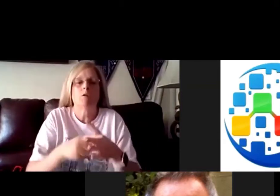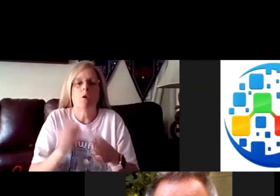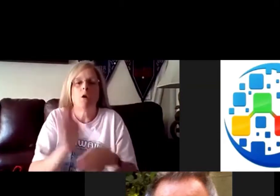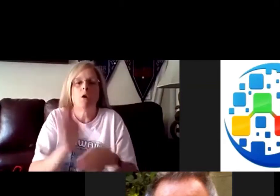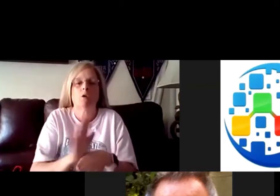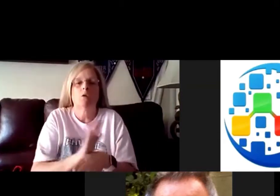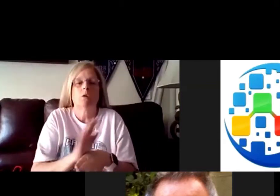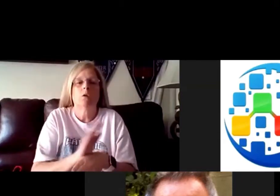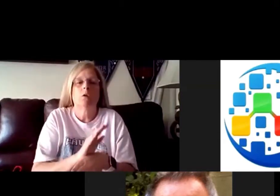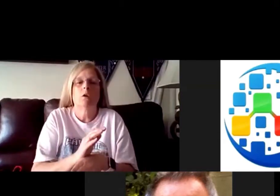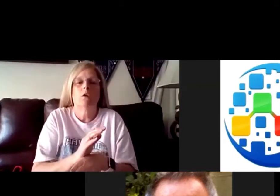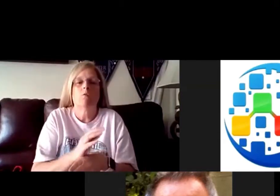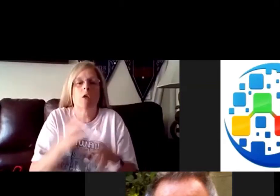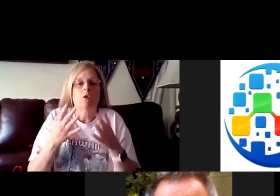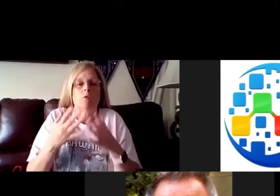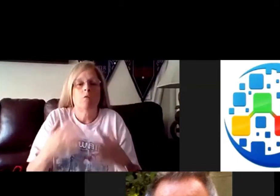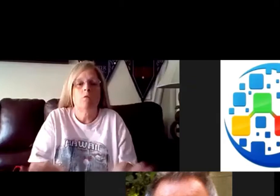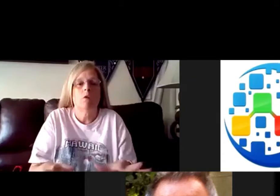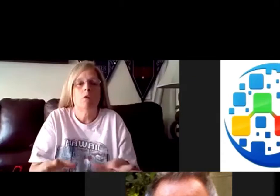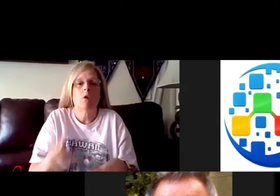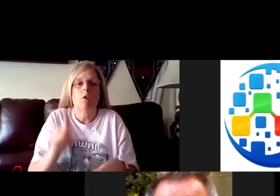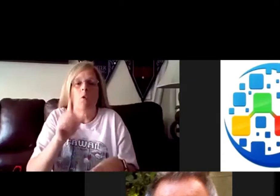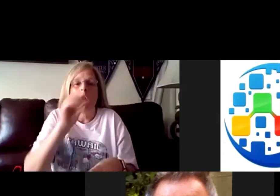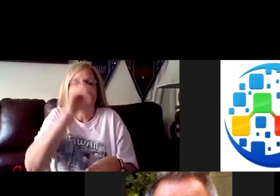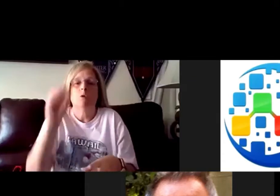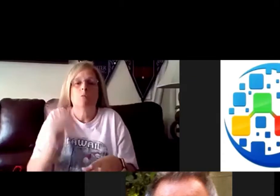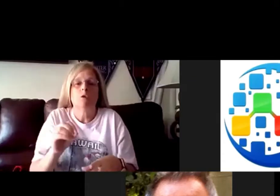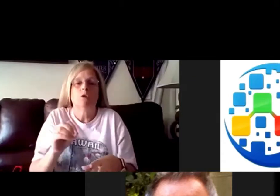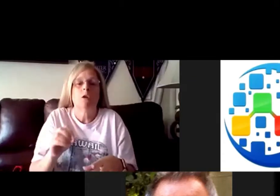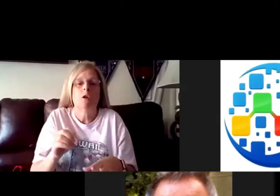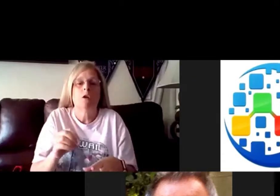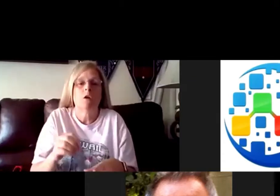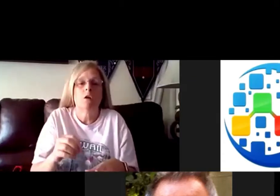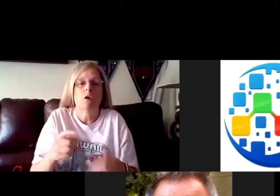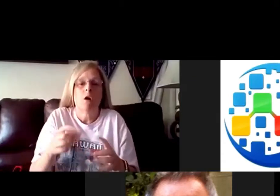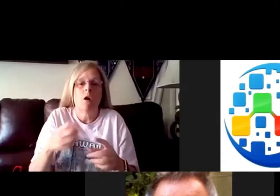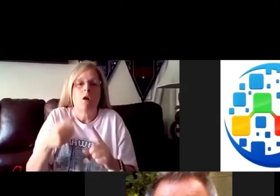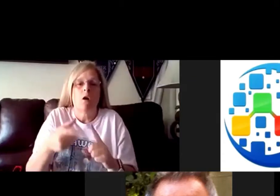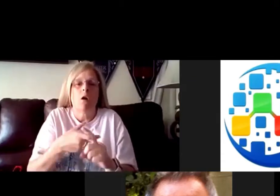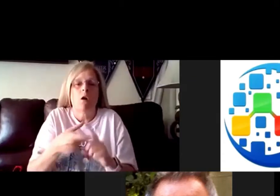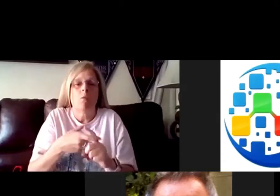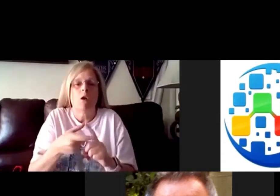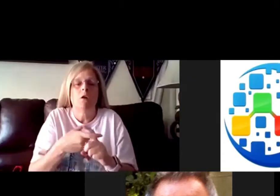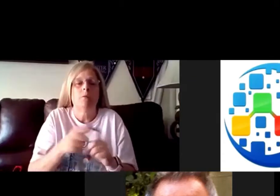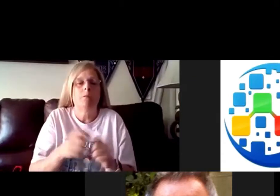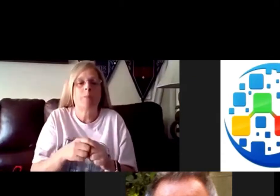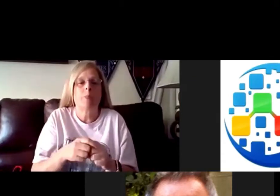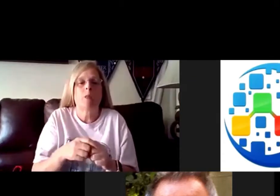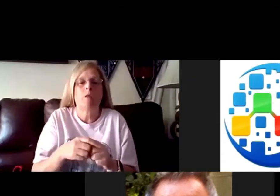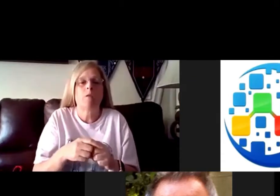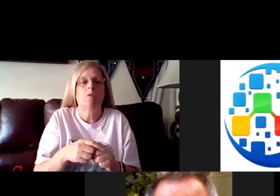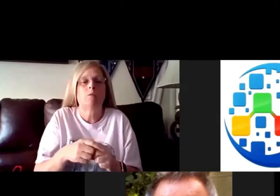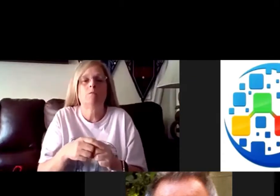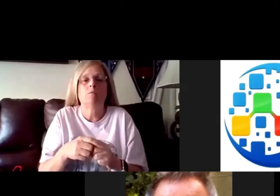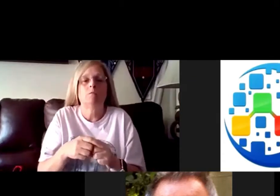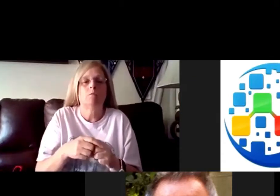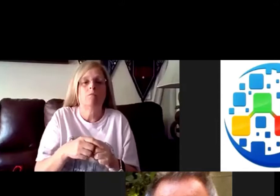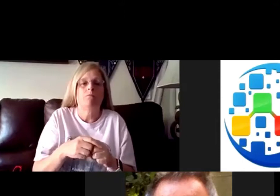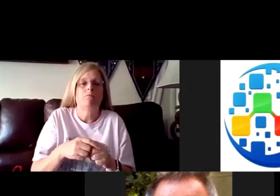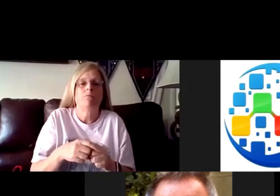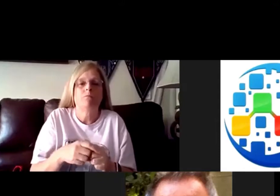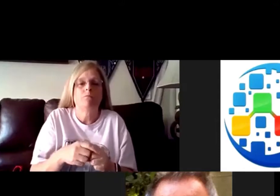that is completely 100% automated. And the way that works is we outsource the building of our business